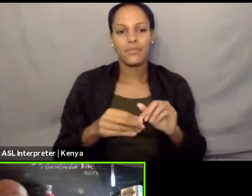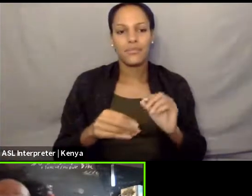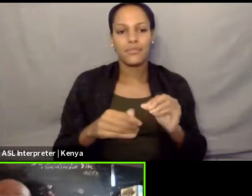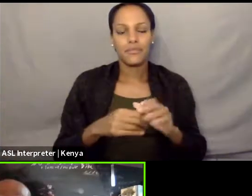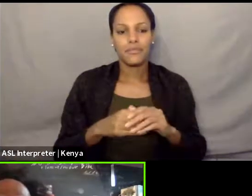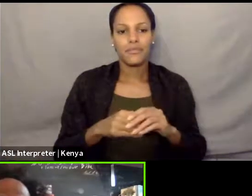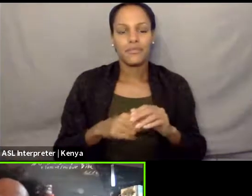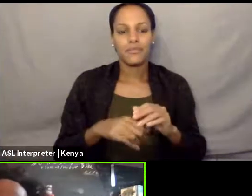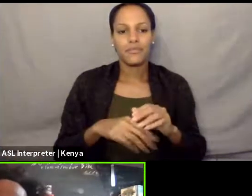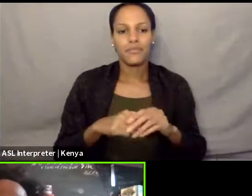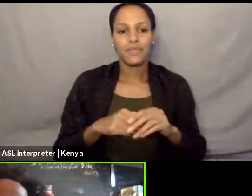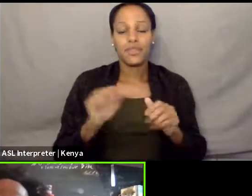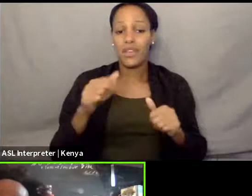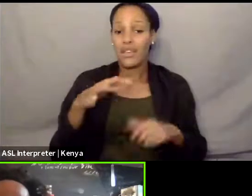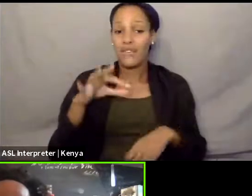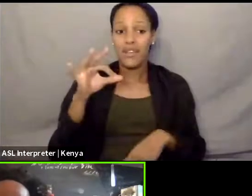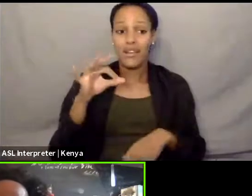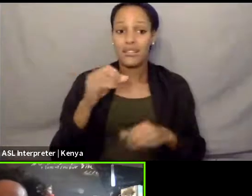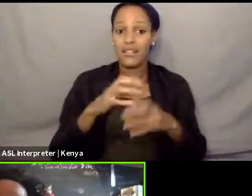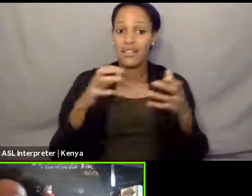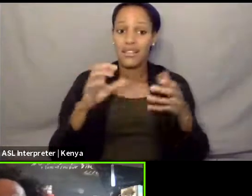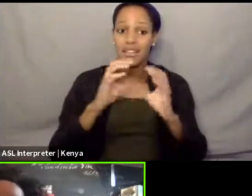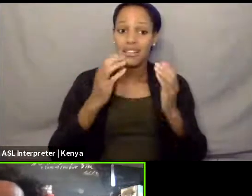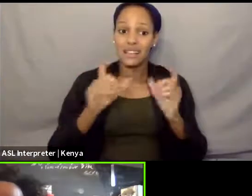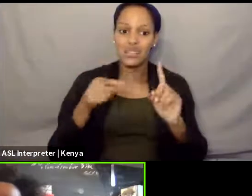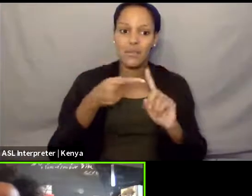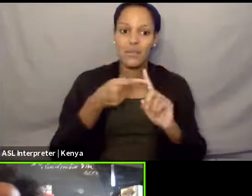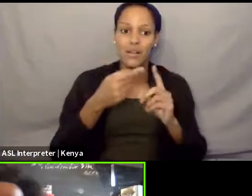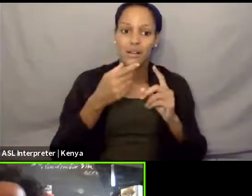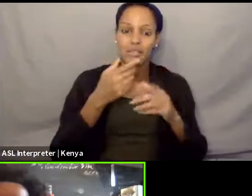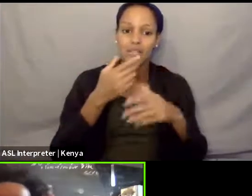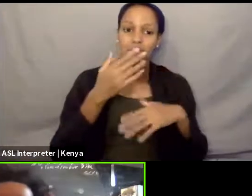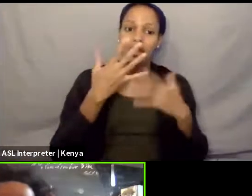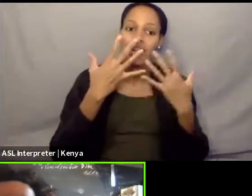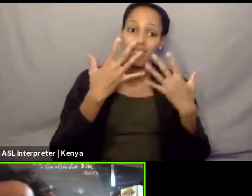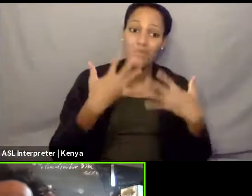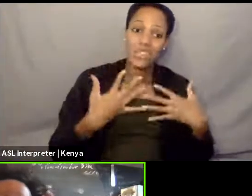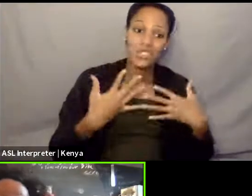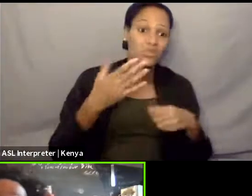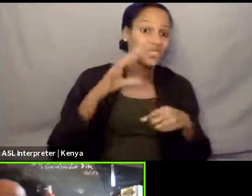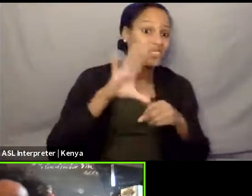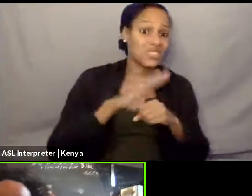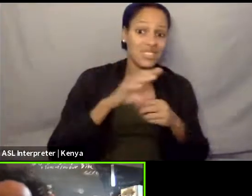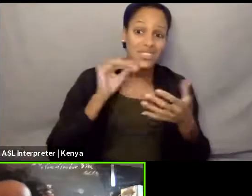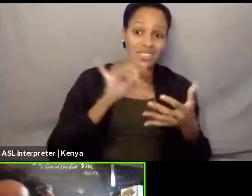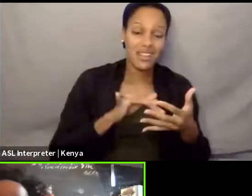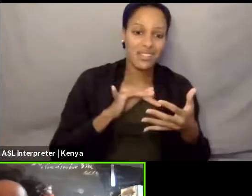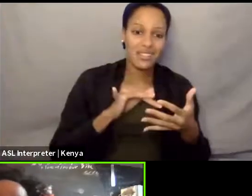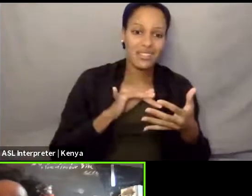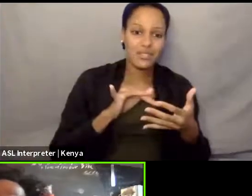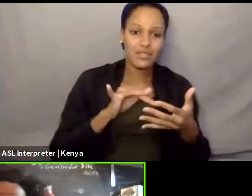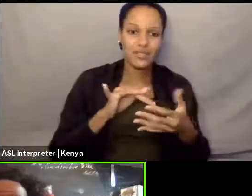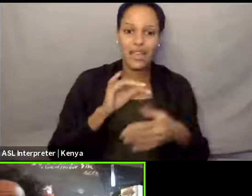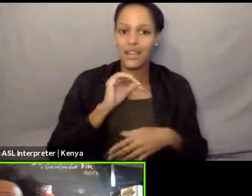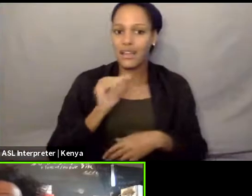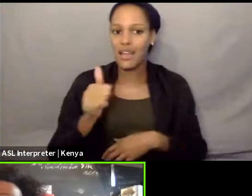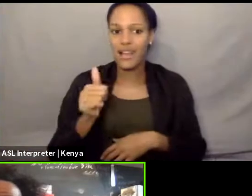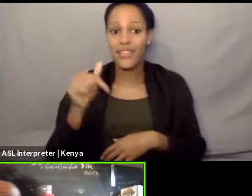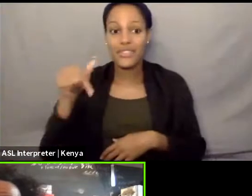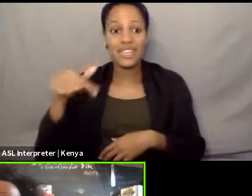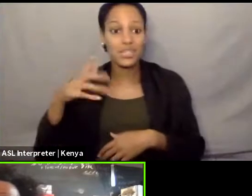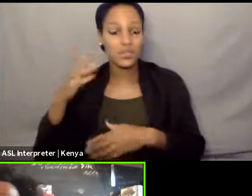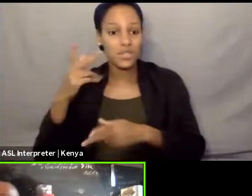you can find a hell of a lot more classes about like miserable shit studies than you can like, this will